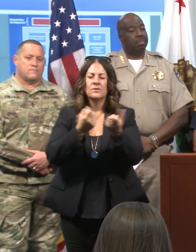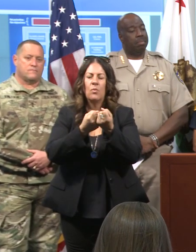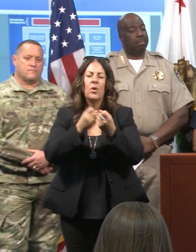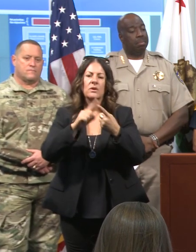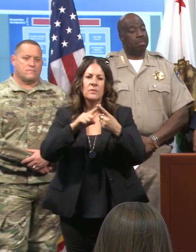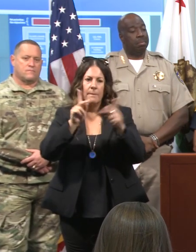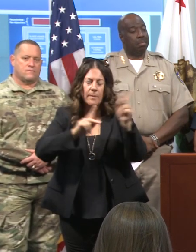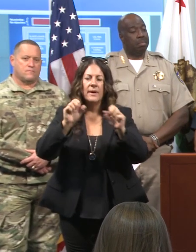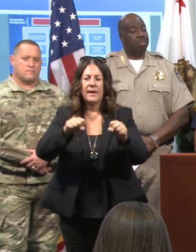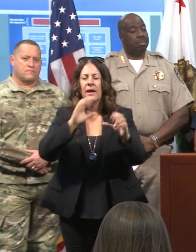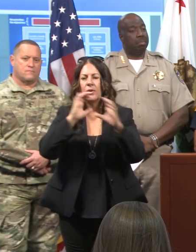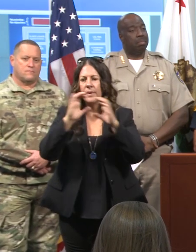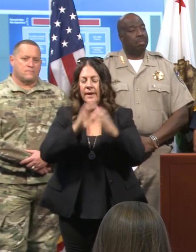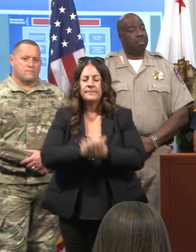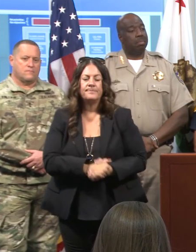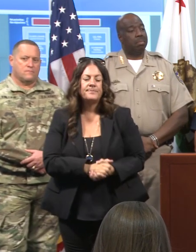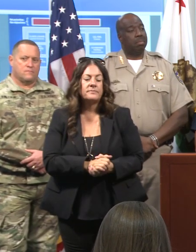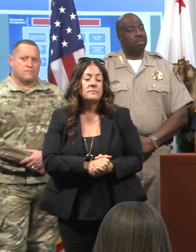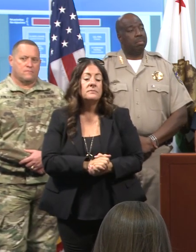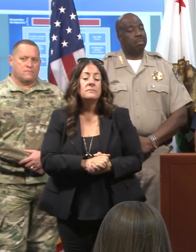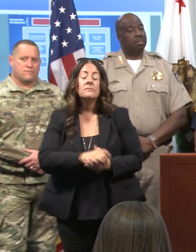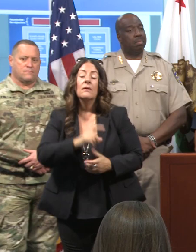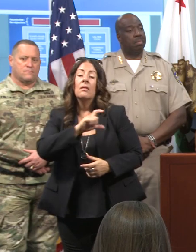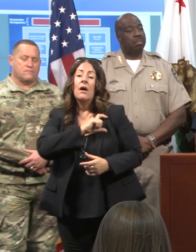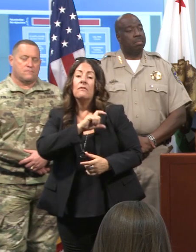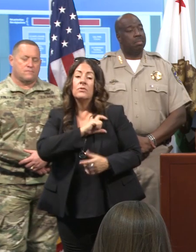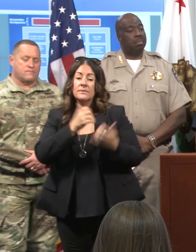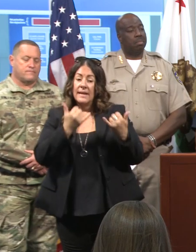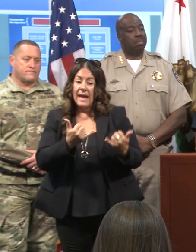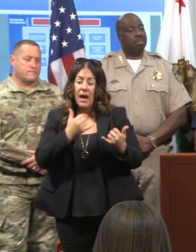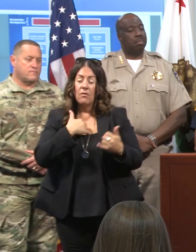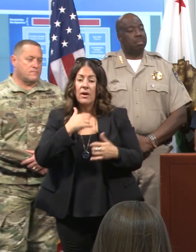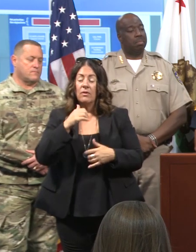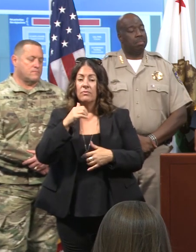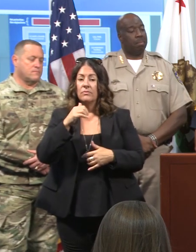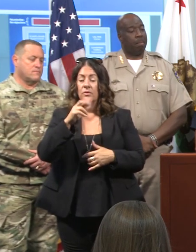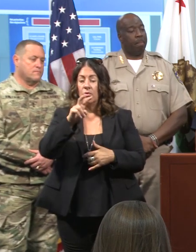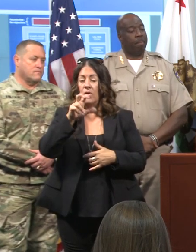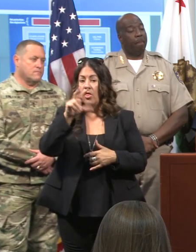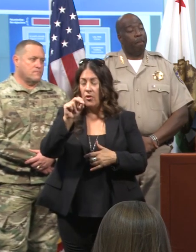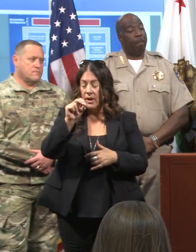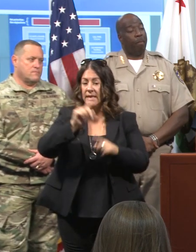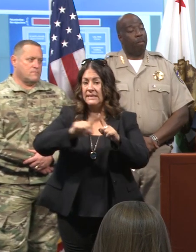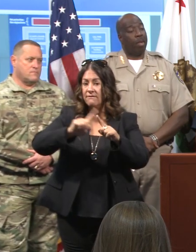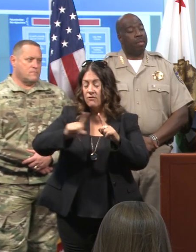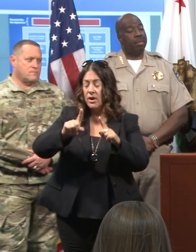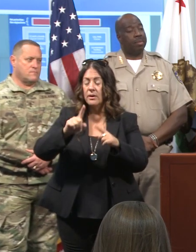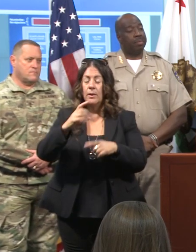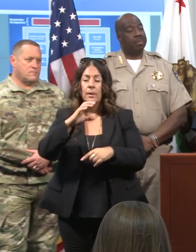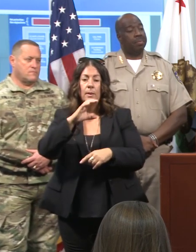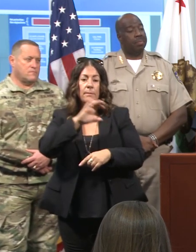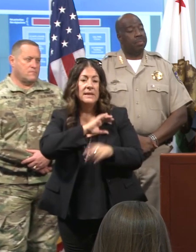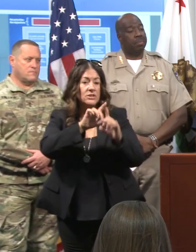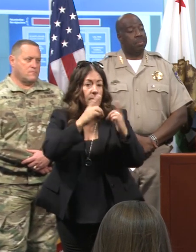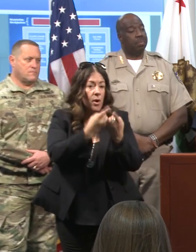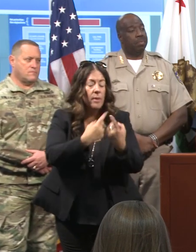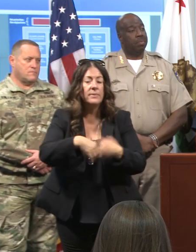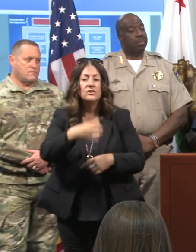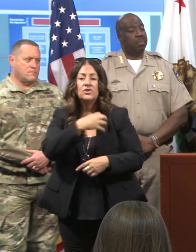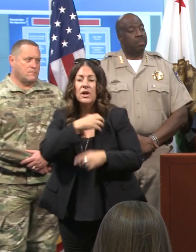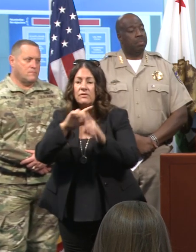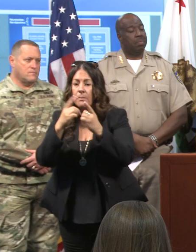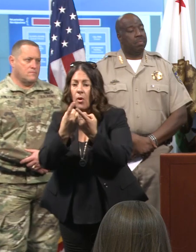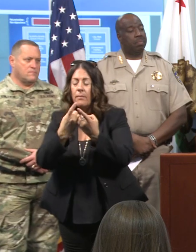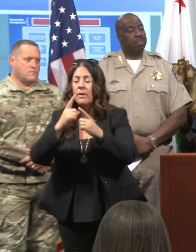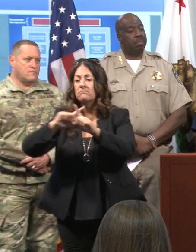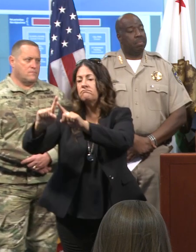Commissioner Stanley mentioned law enforcement. We've got roughly 230 personnel, law enforcement, mutual aid. They're from police departments and sheriff's departments and